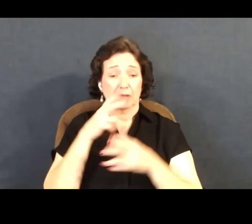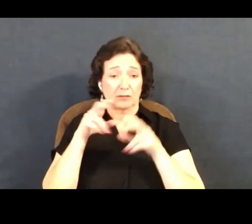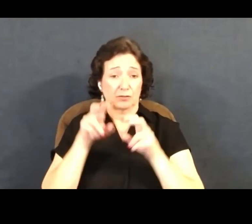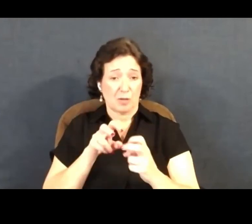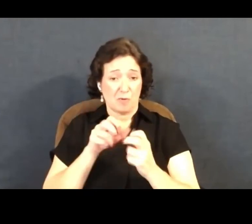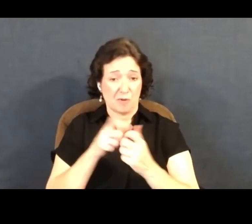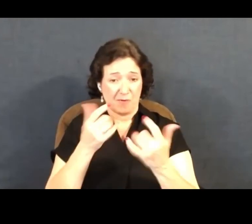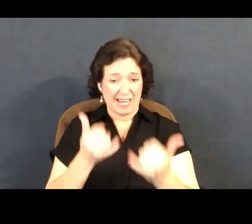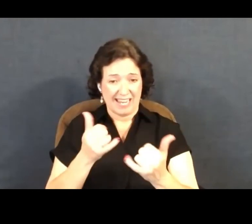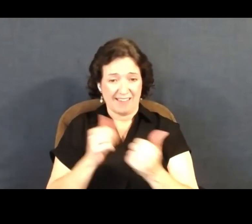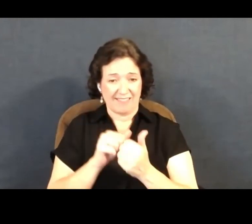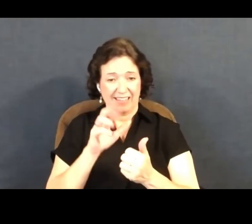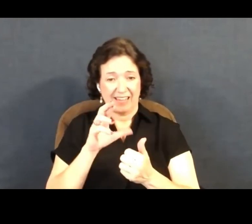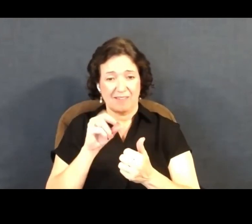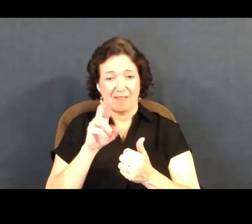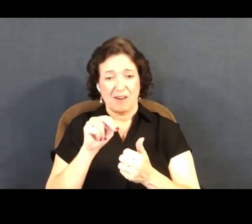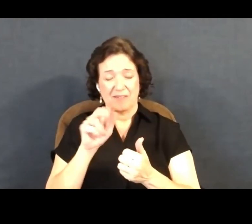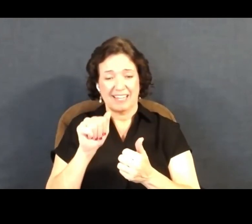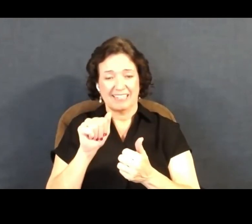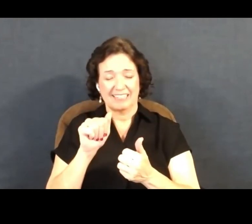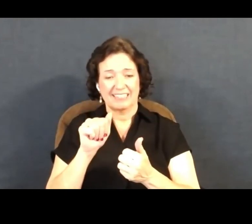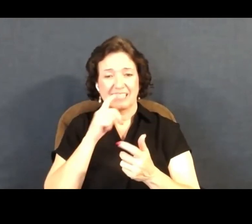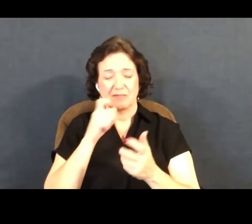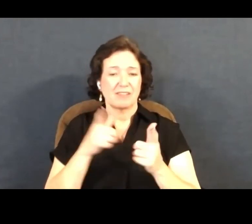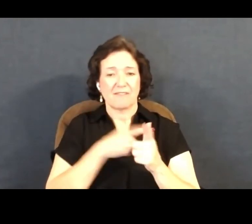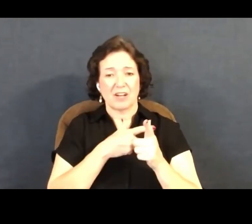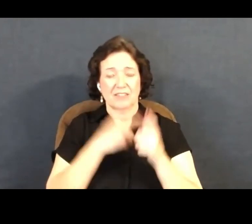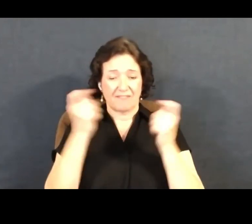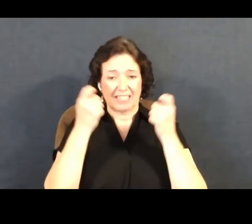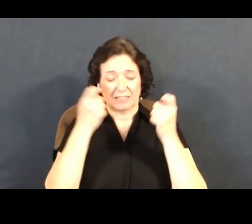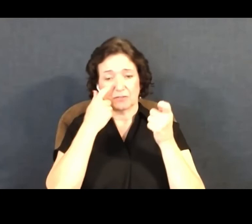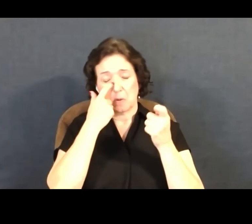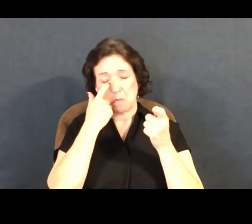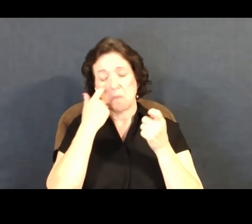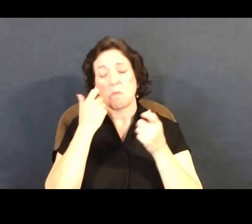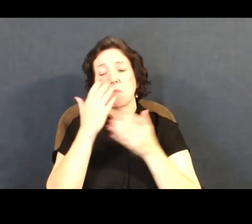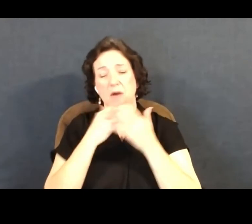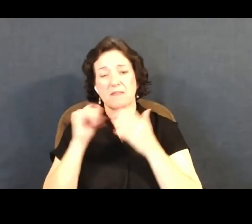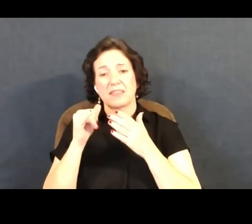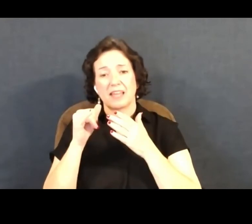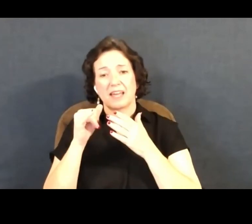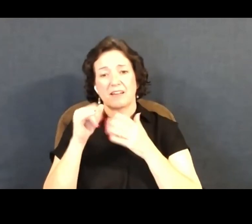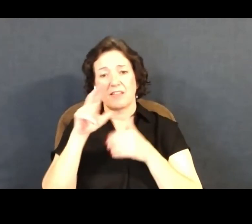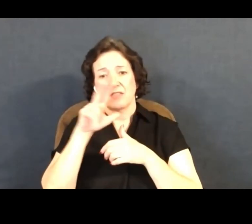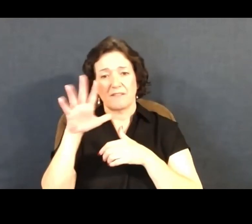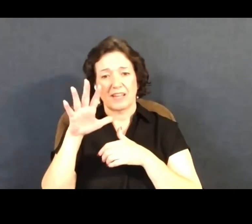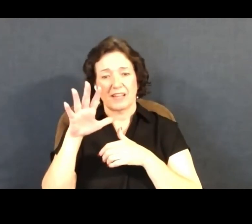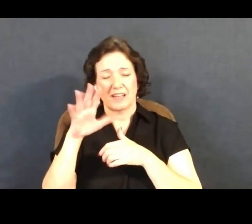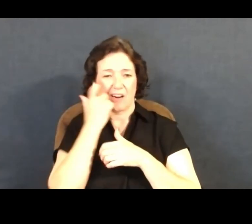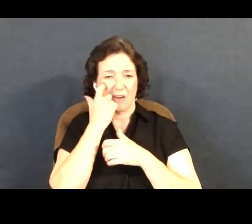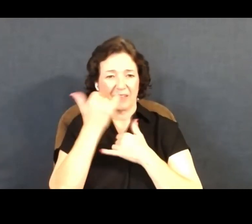this time of corona. He was at the very first festival, was part of the lineup for the 35th earlier this